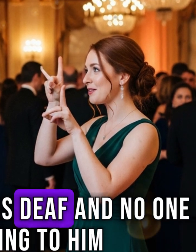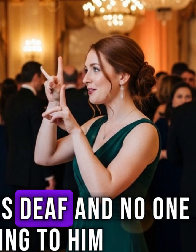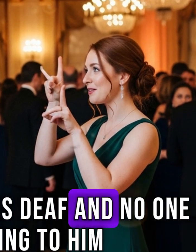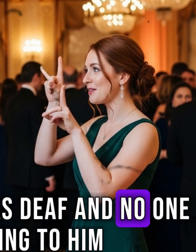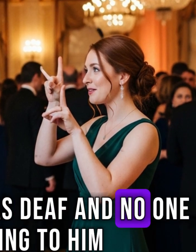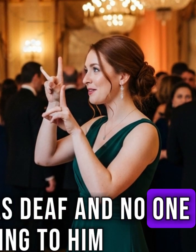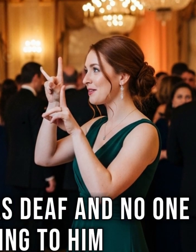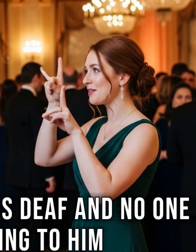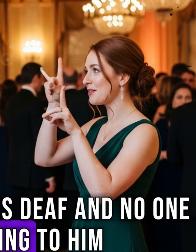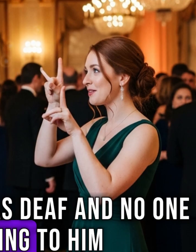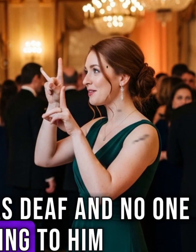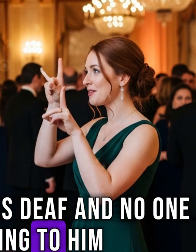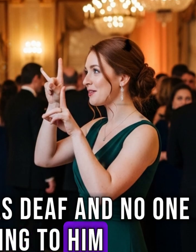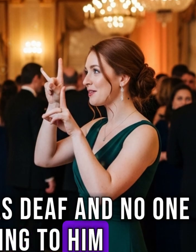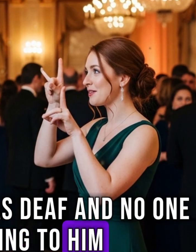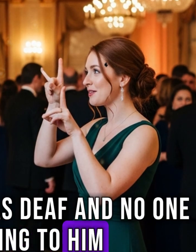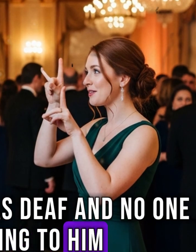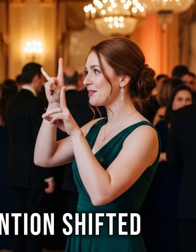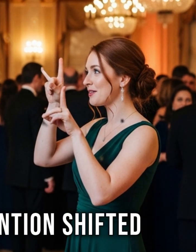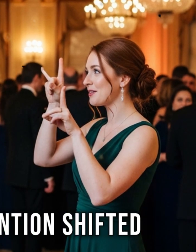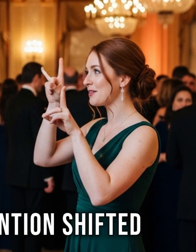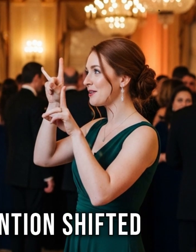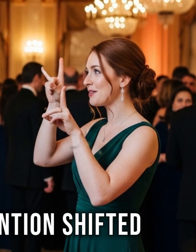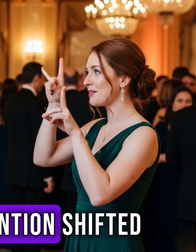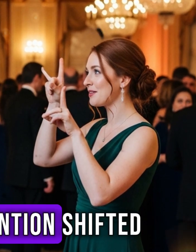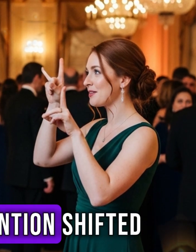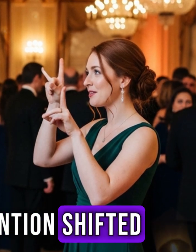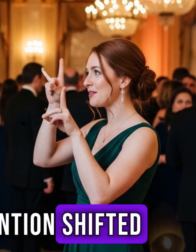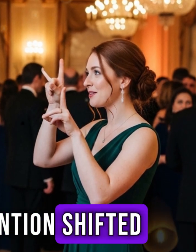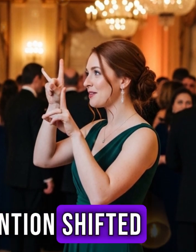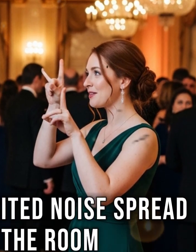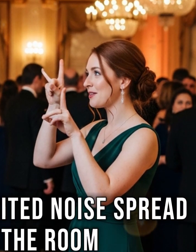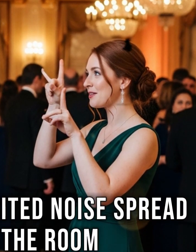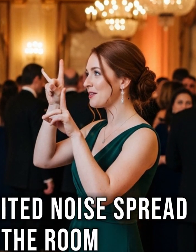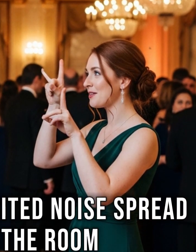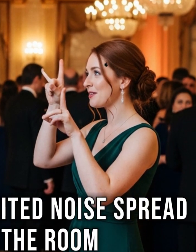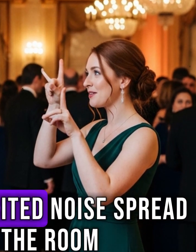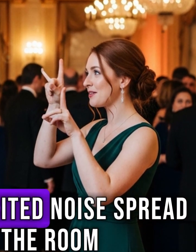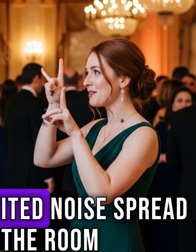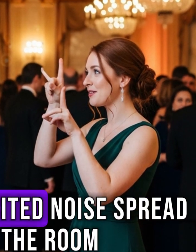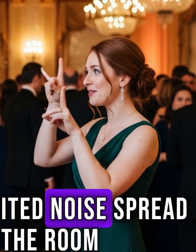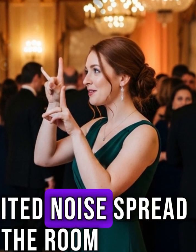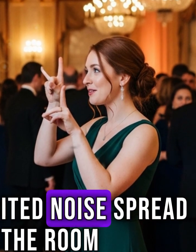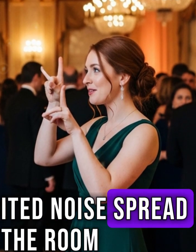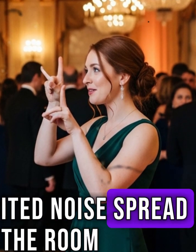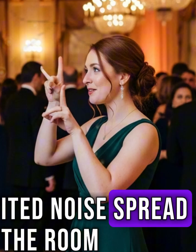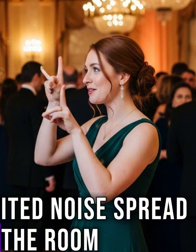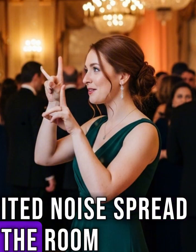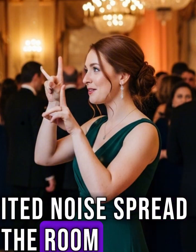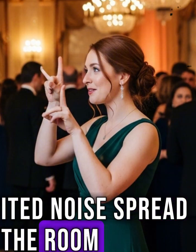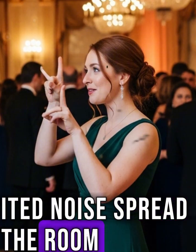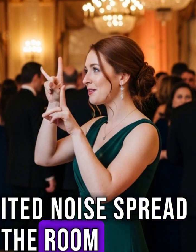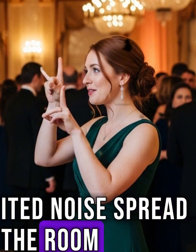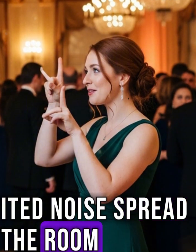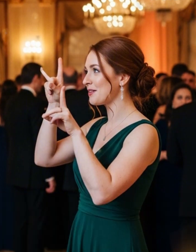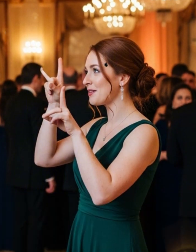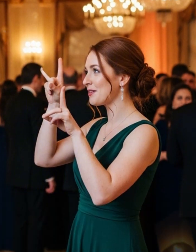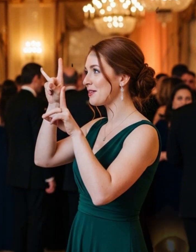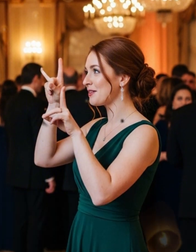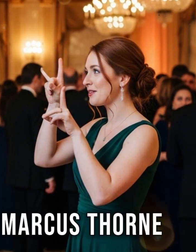and no one was talking to him. Elara's attention shifted as a ripple of excited noise spread through the room.